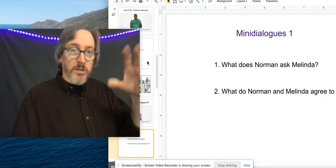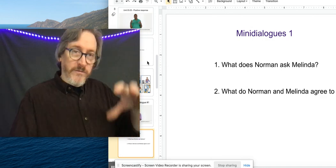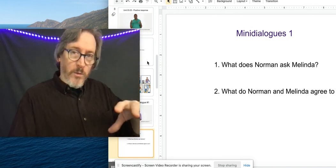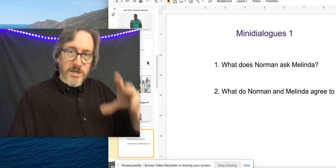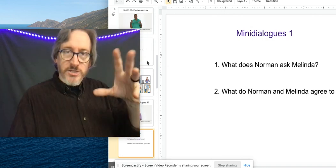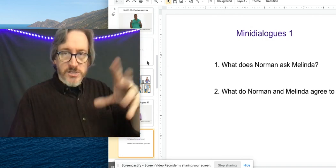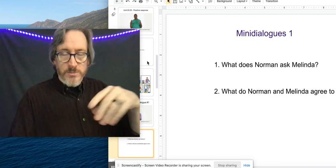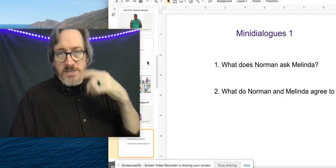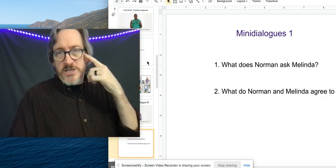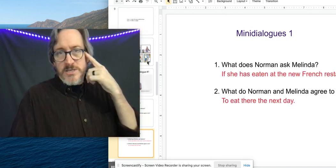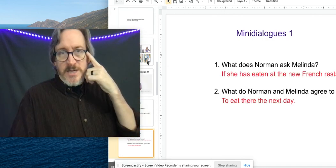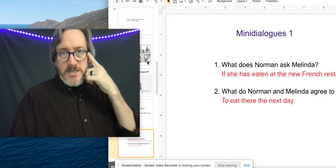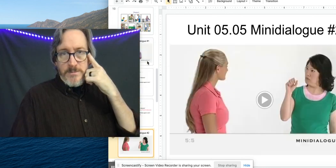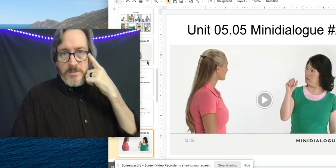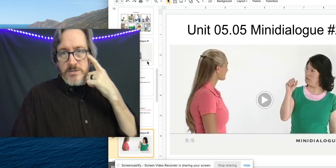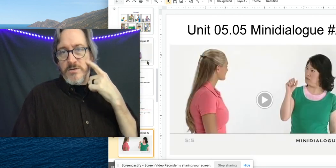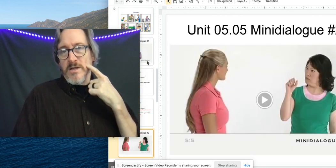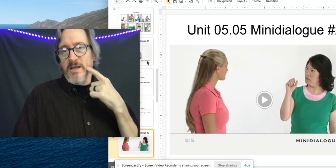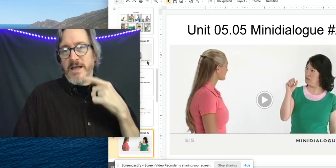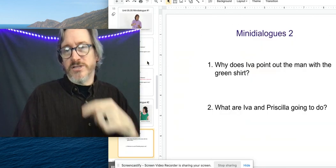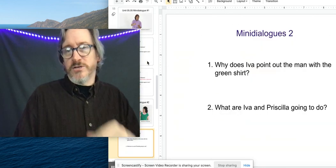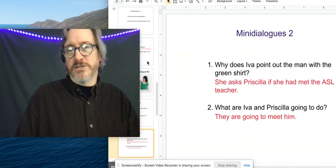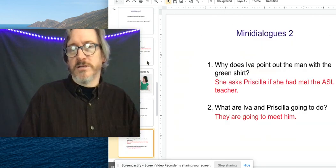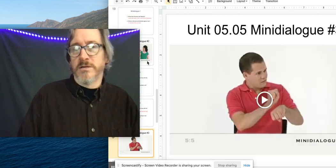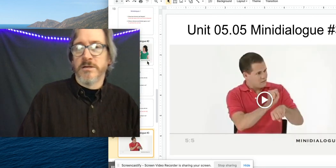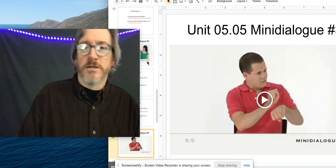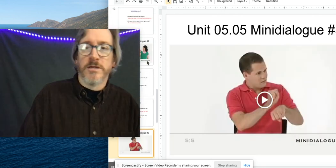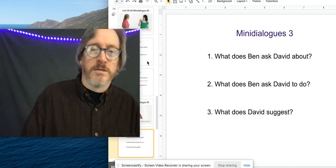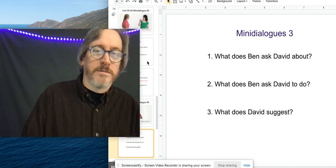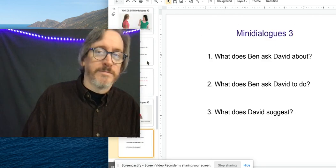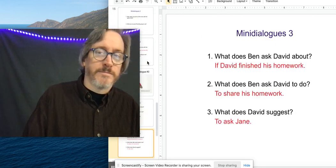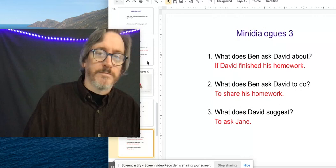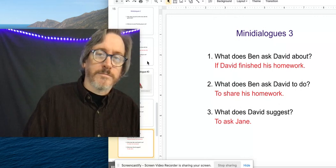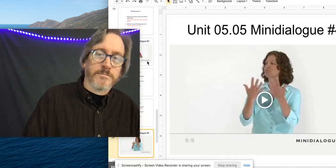So if you watch, there's some questions about them. There's answers.